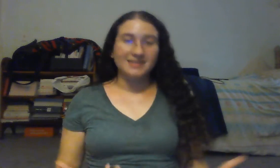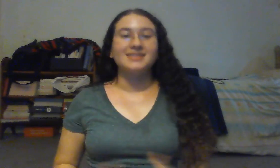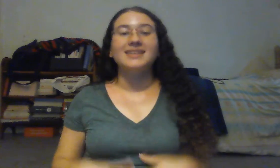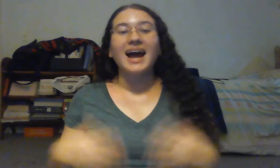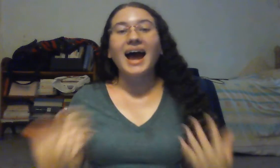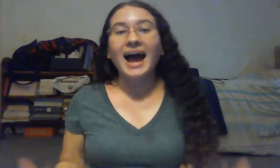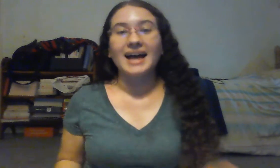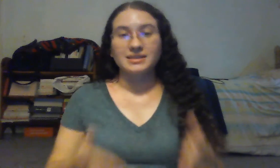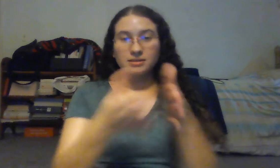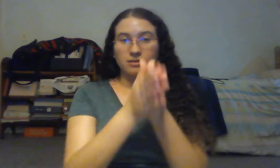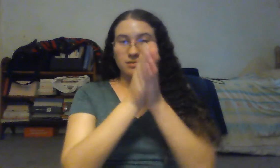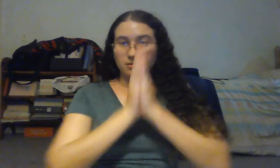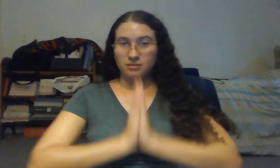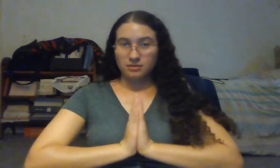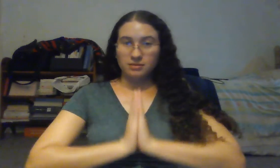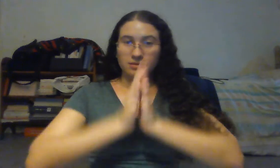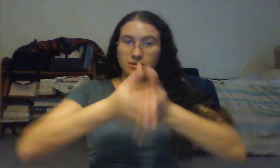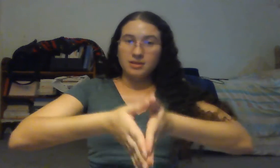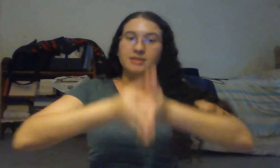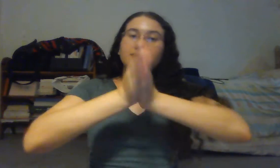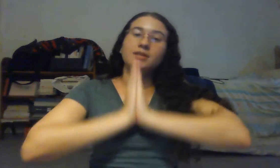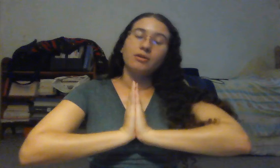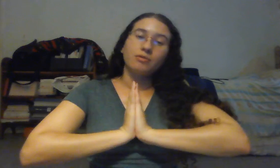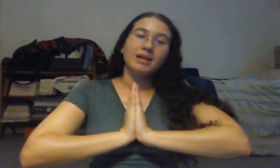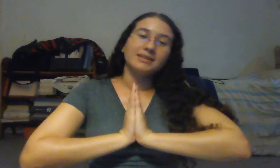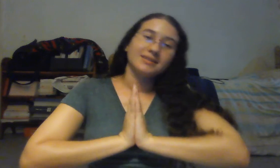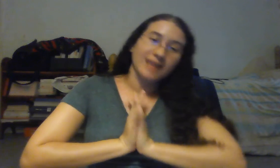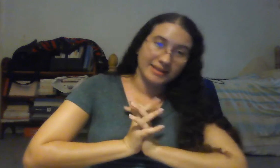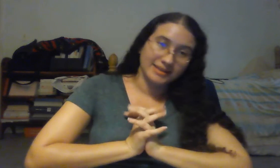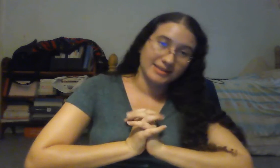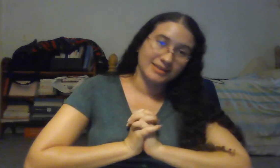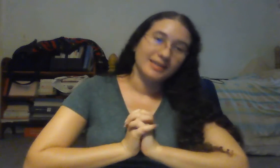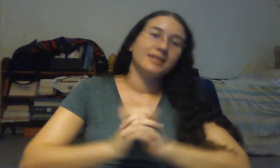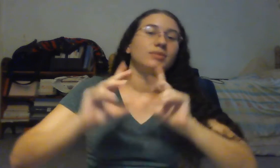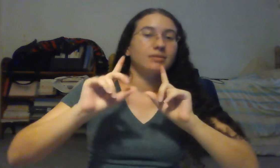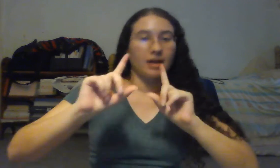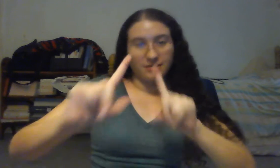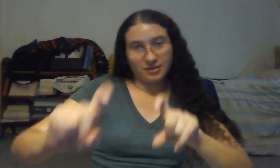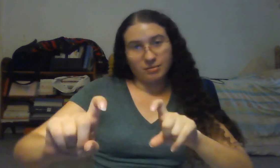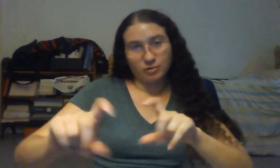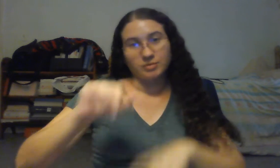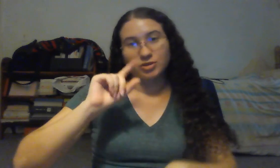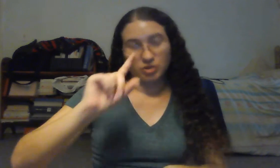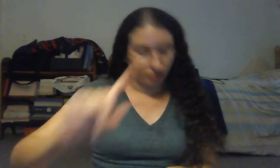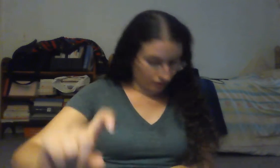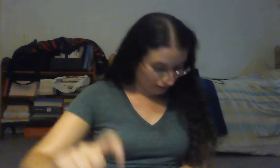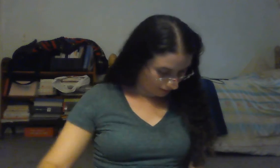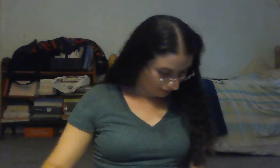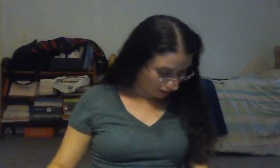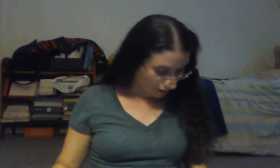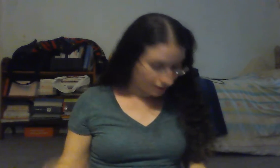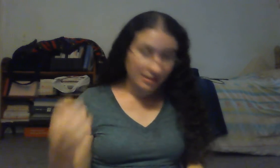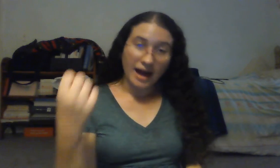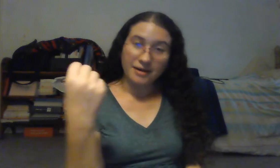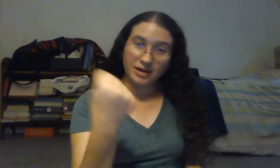Request. Ask. This is another way to sign it, but I see most people just do this.